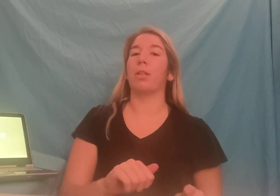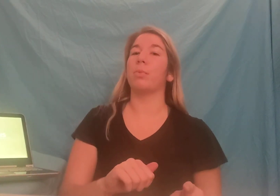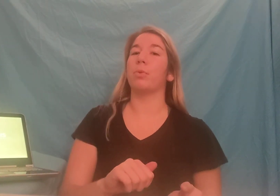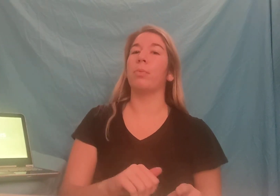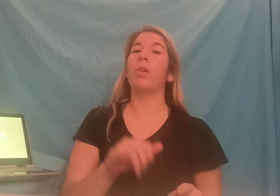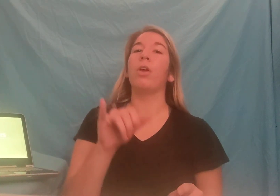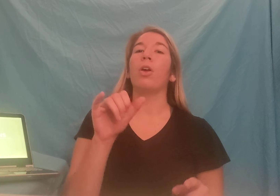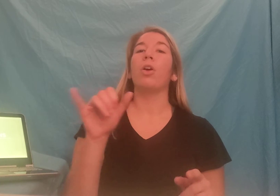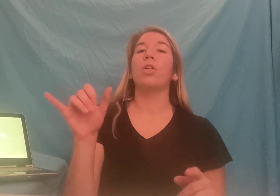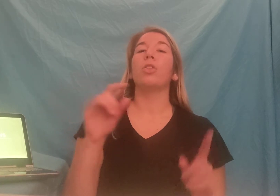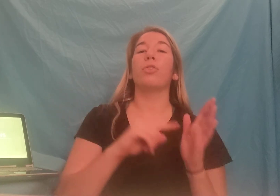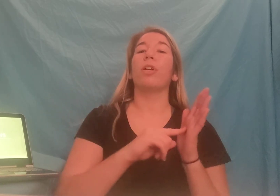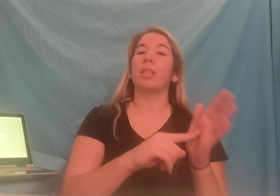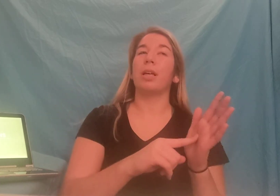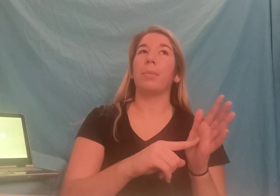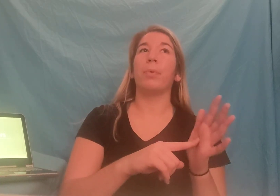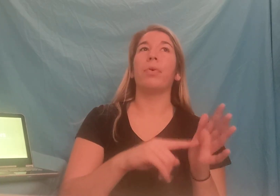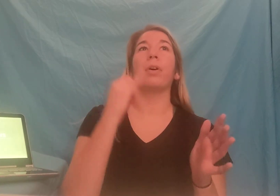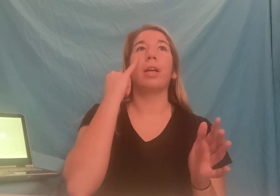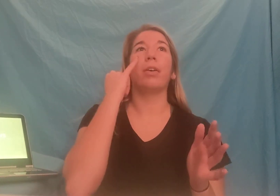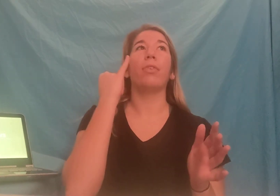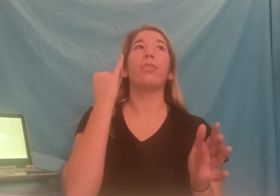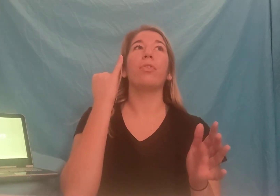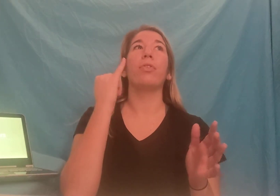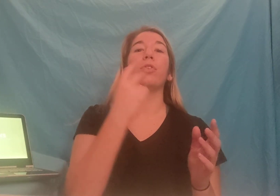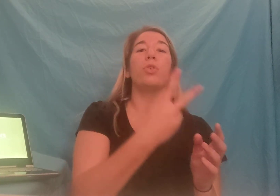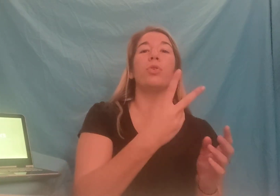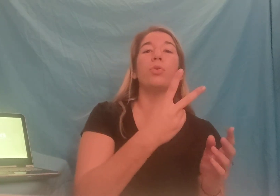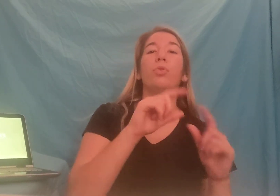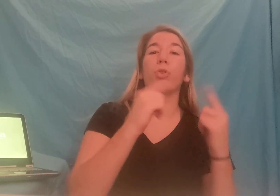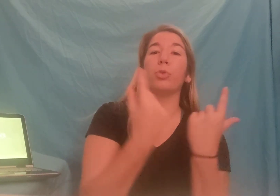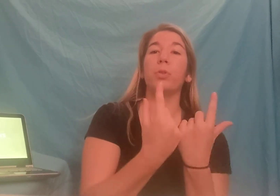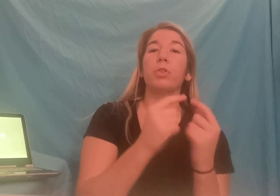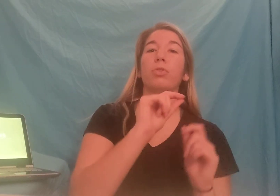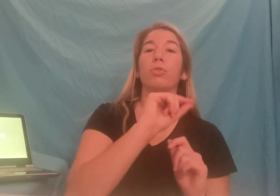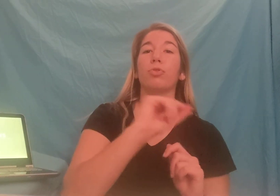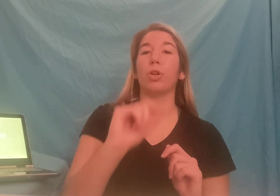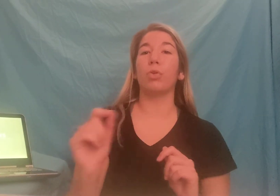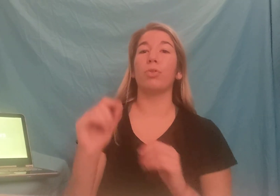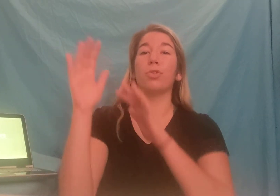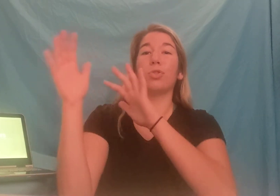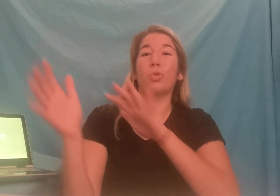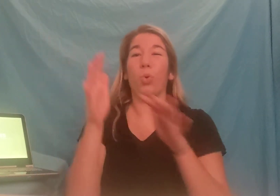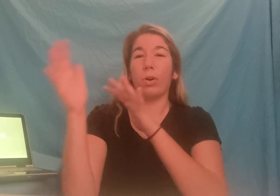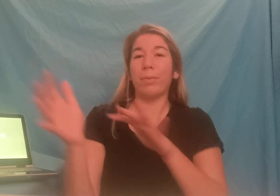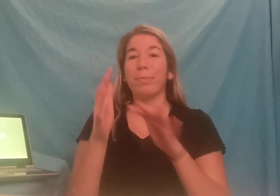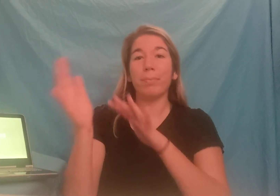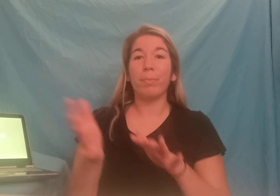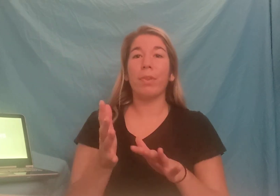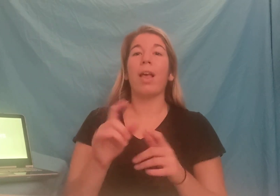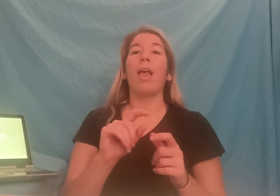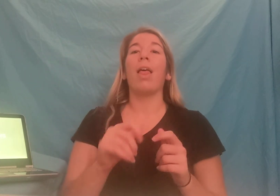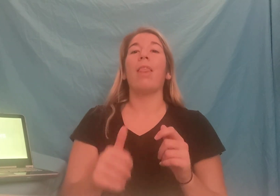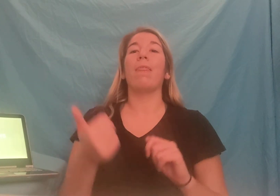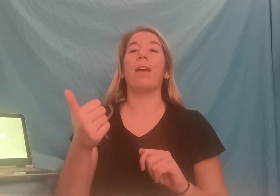possible. So, for an example, if 2 groups wrote storm, then